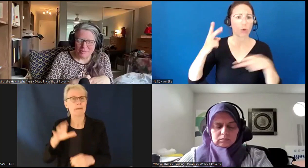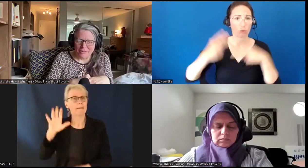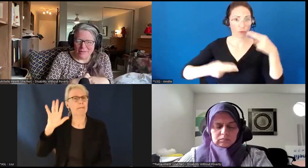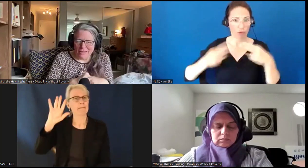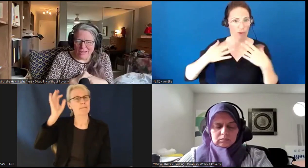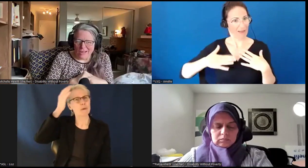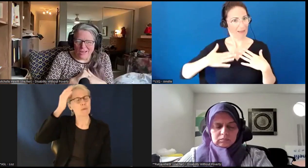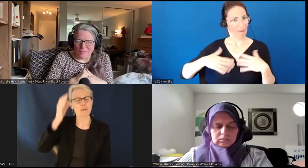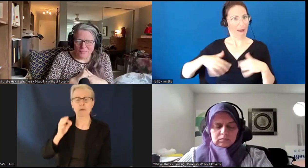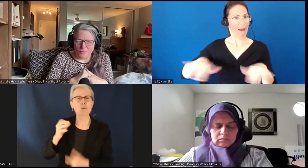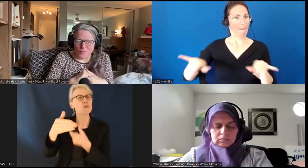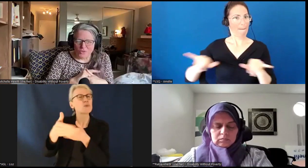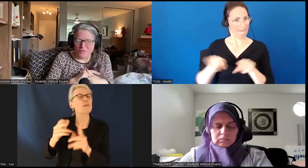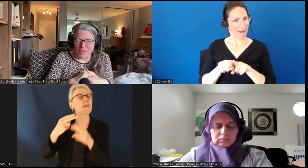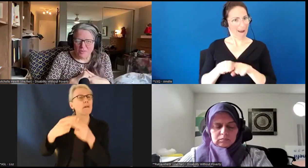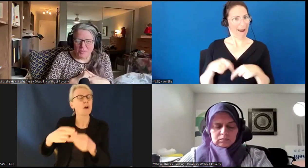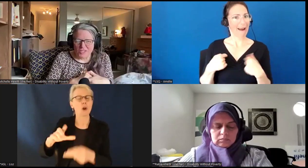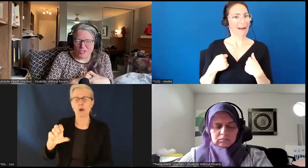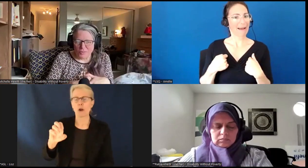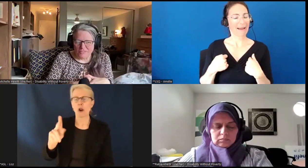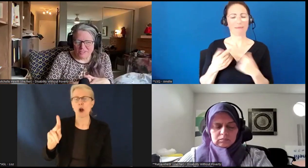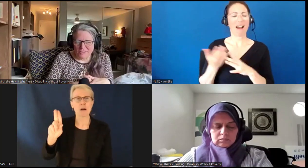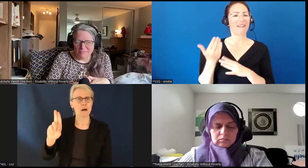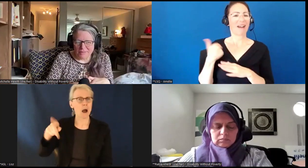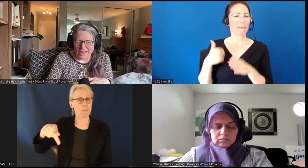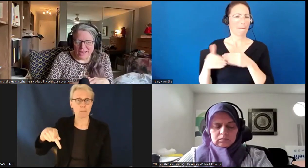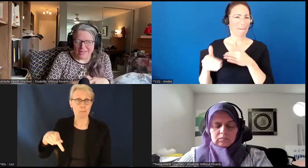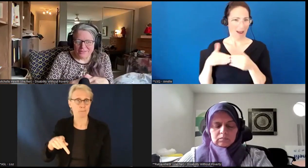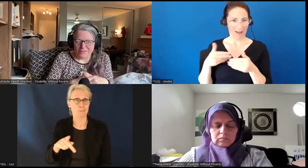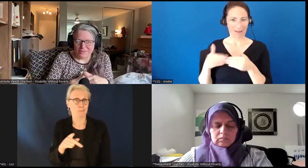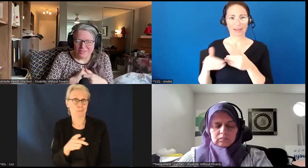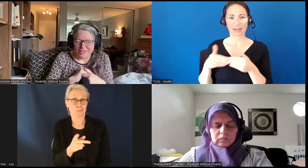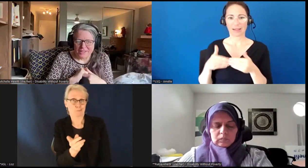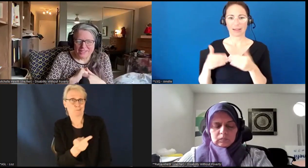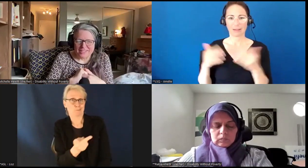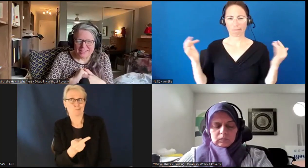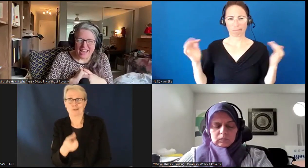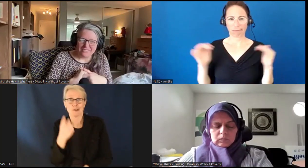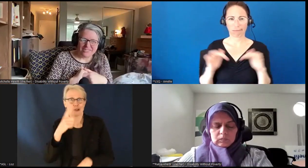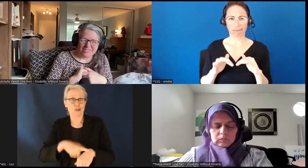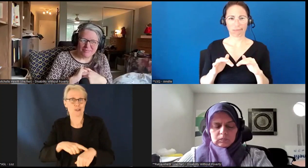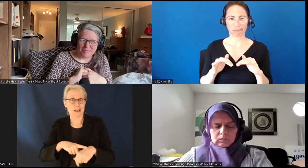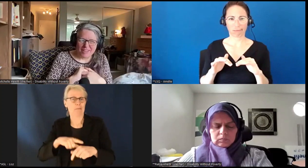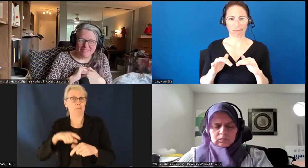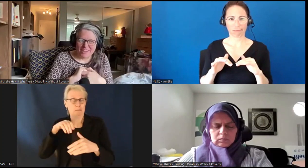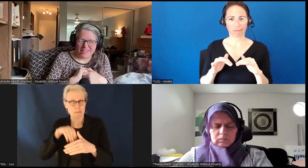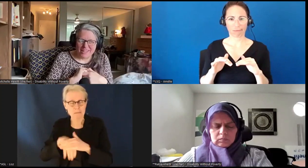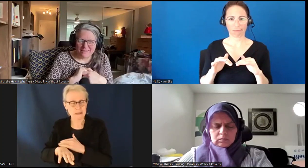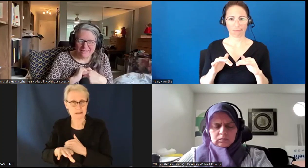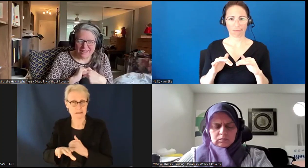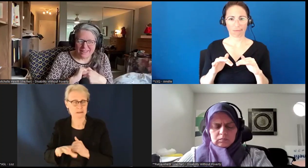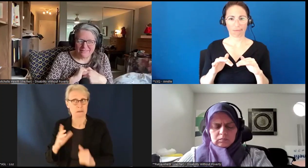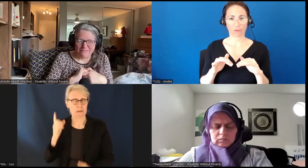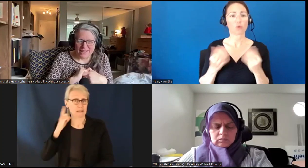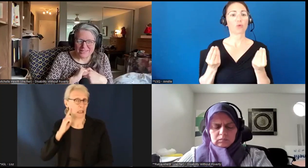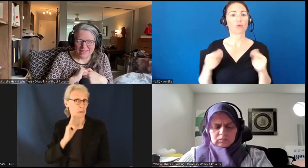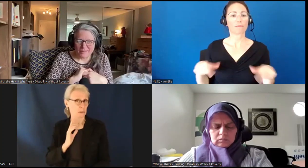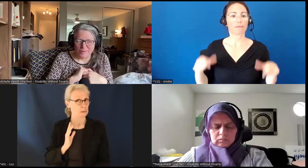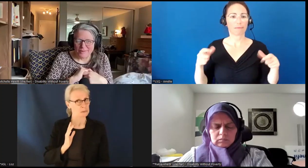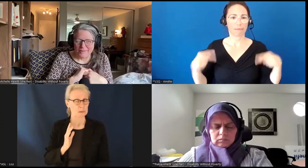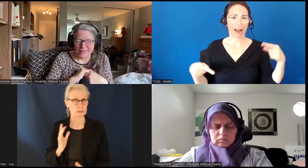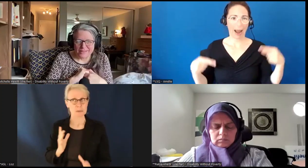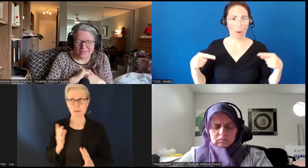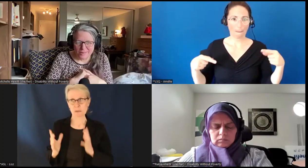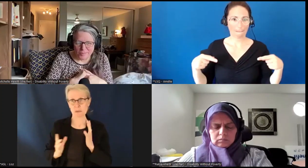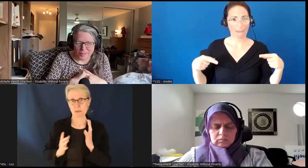lockup, which we've never been to before, and sounds something really kind of fancy,